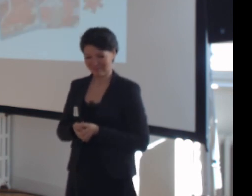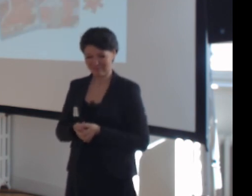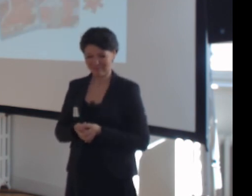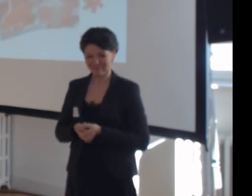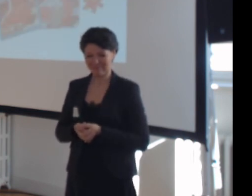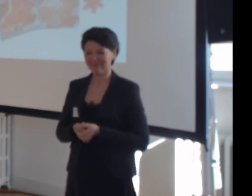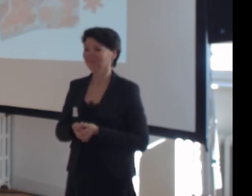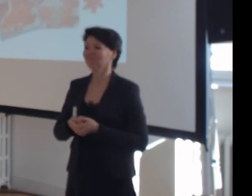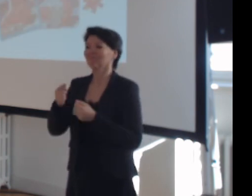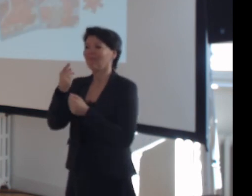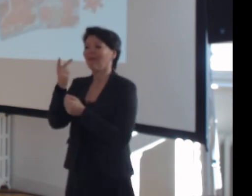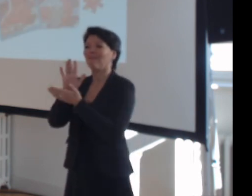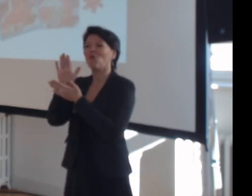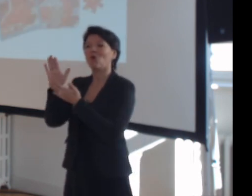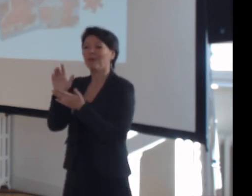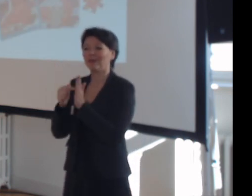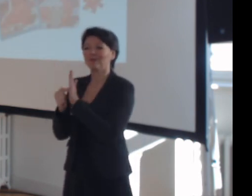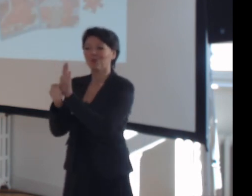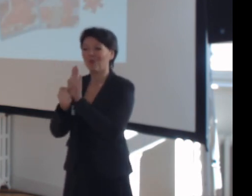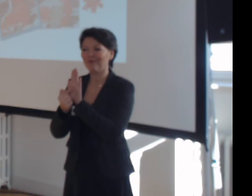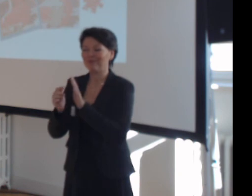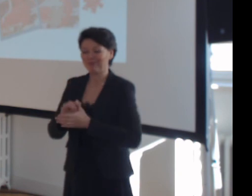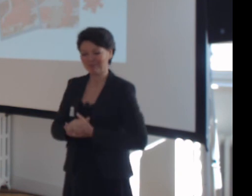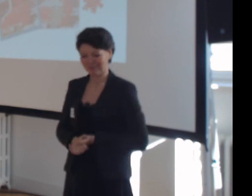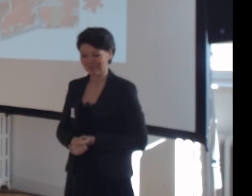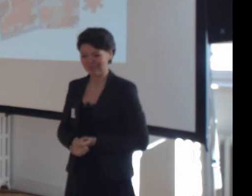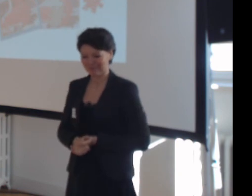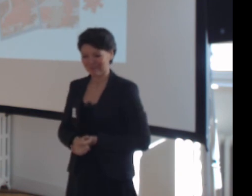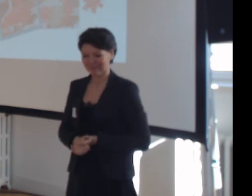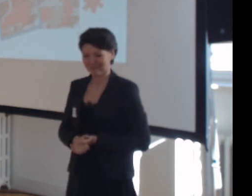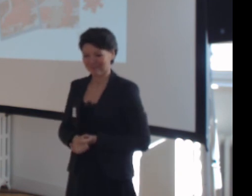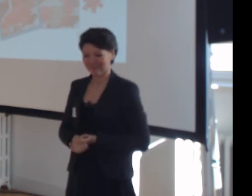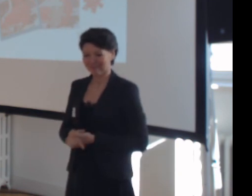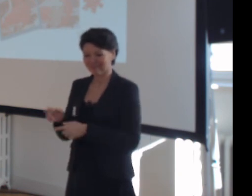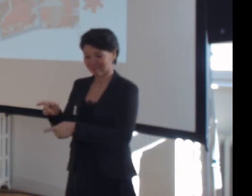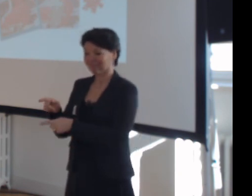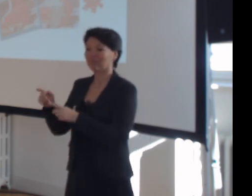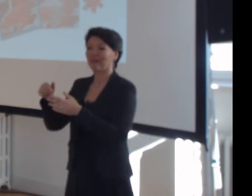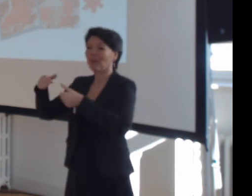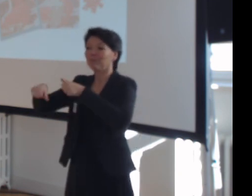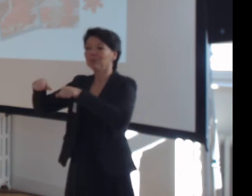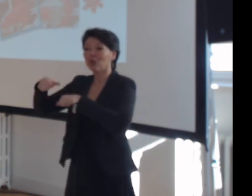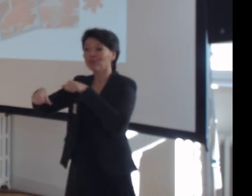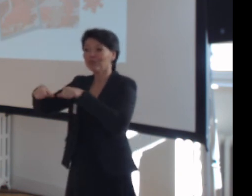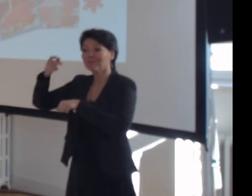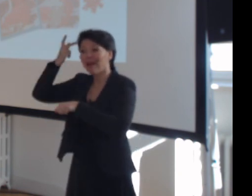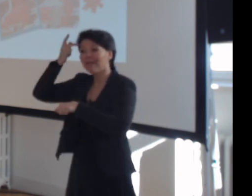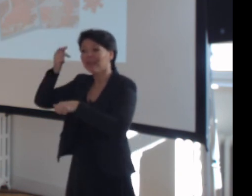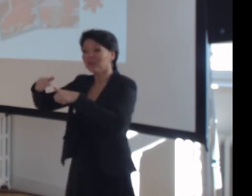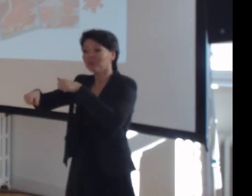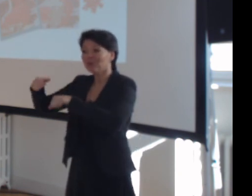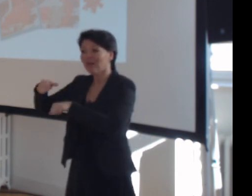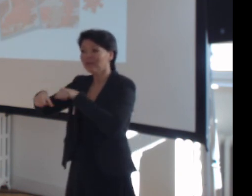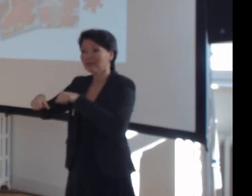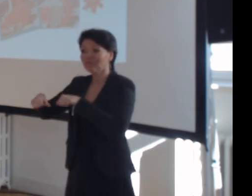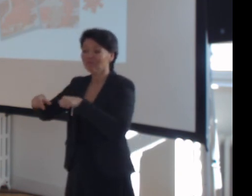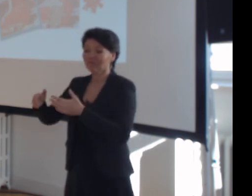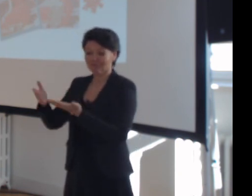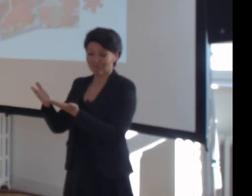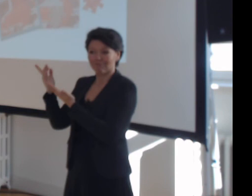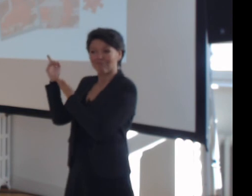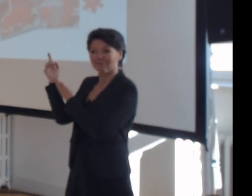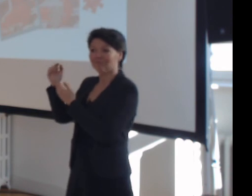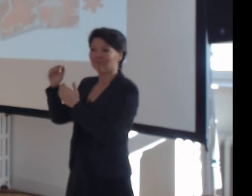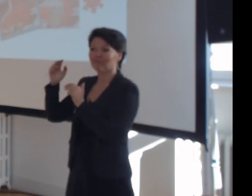And I will just show you some examples of what you can find in this collection. We have reminiscence puzzles. These are puzzles with, as you